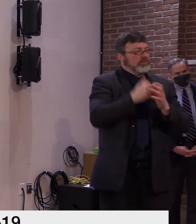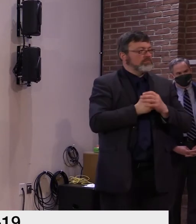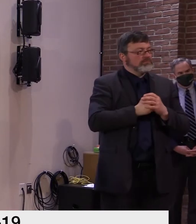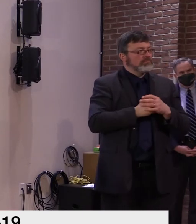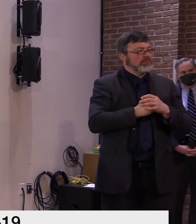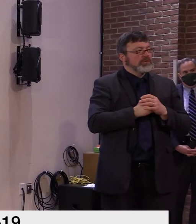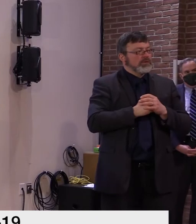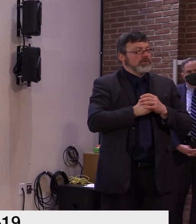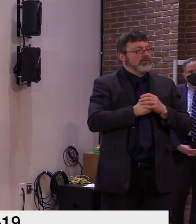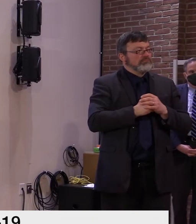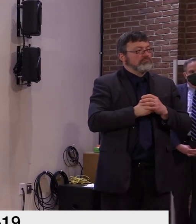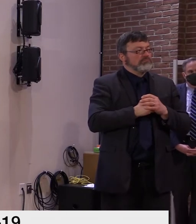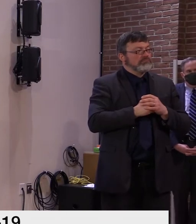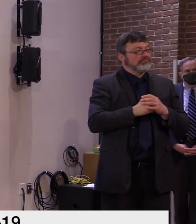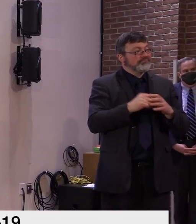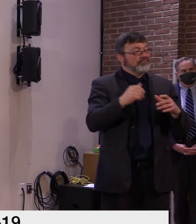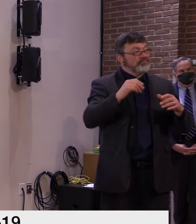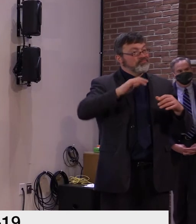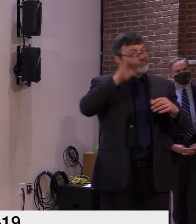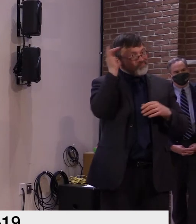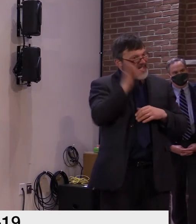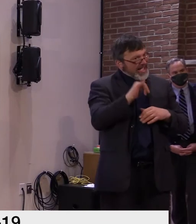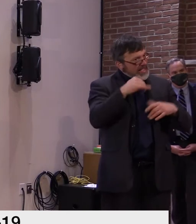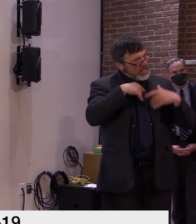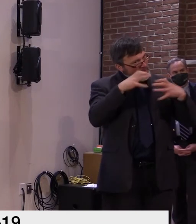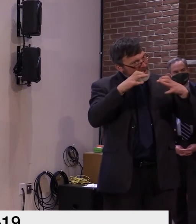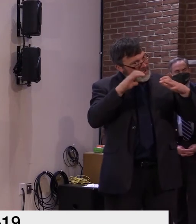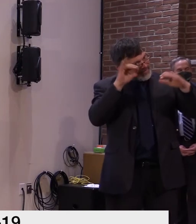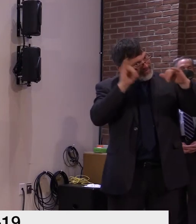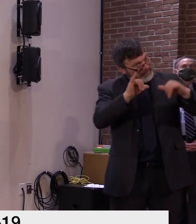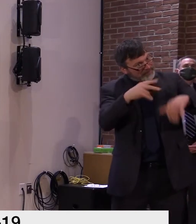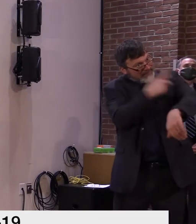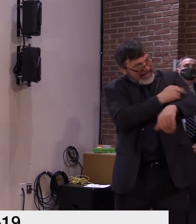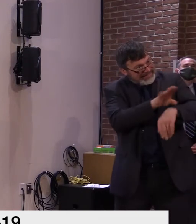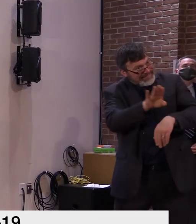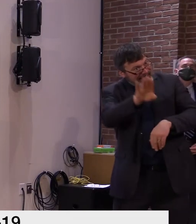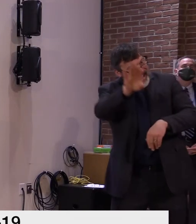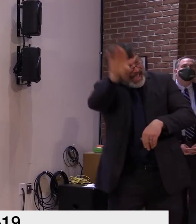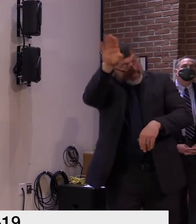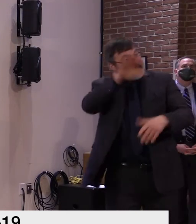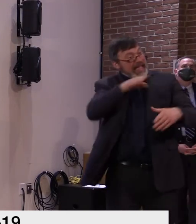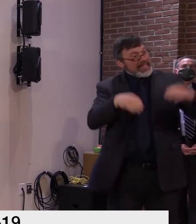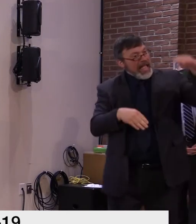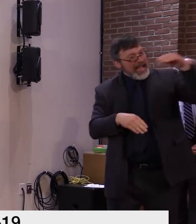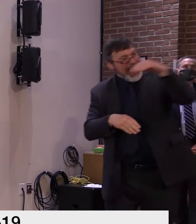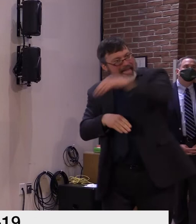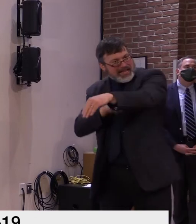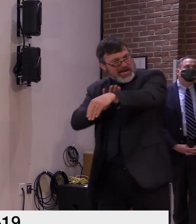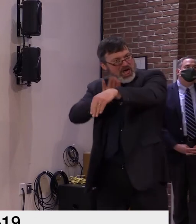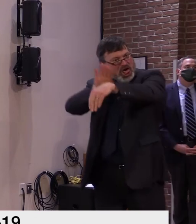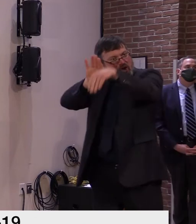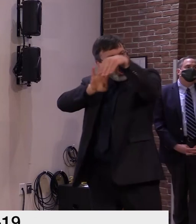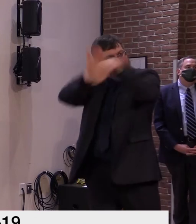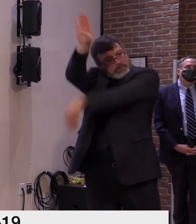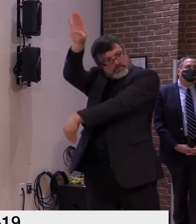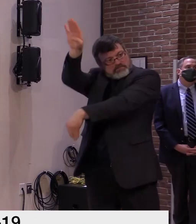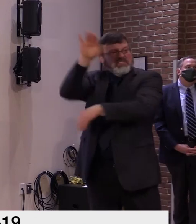way. Tragically, we did surpass the number 200 earlier this